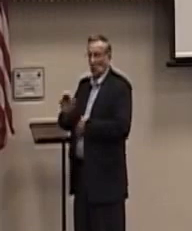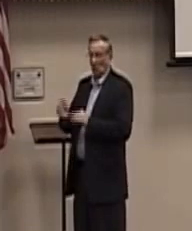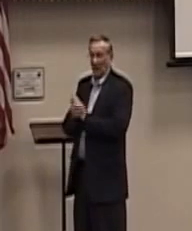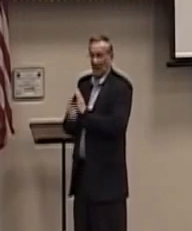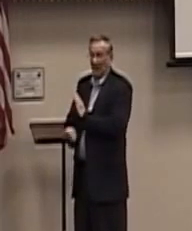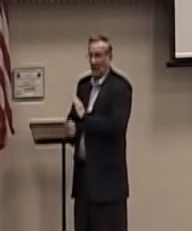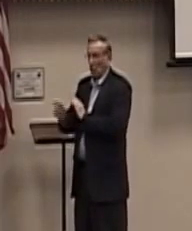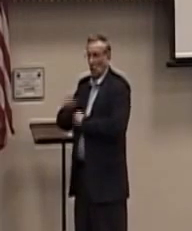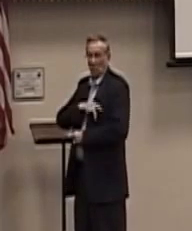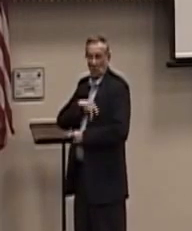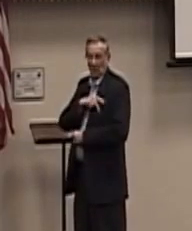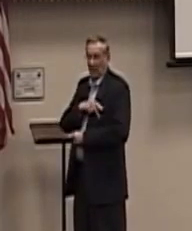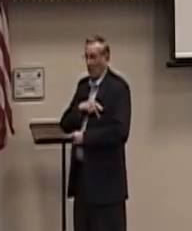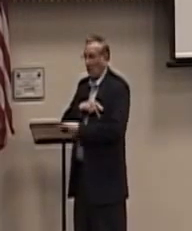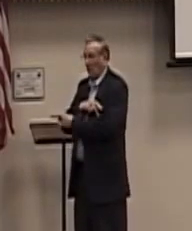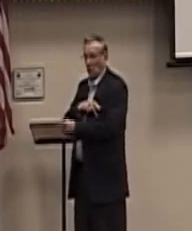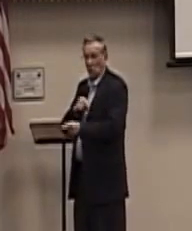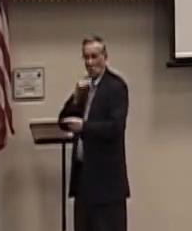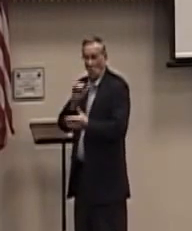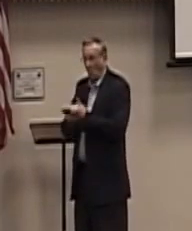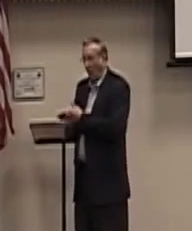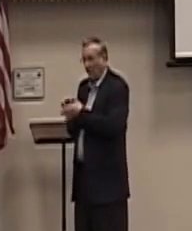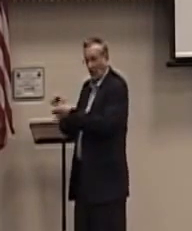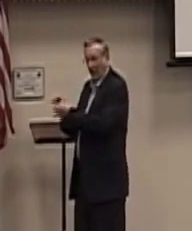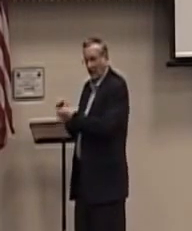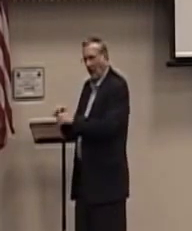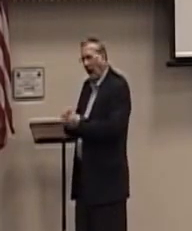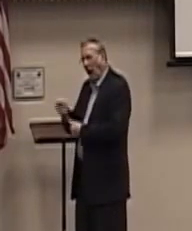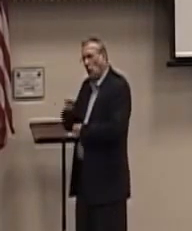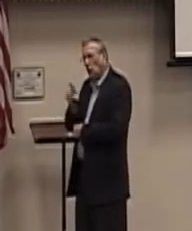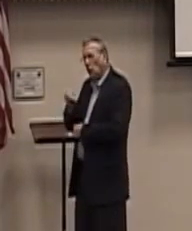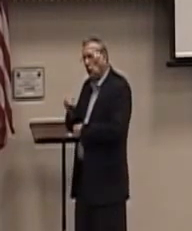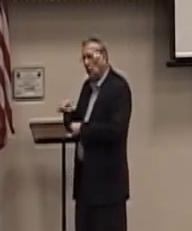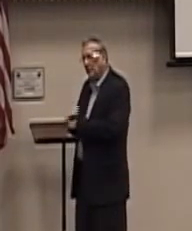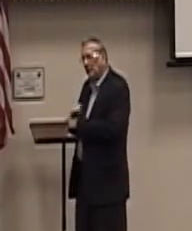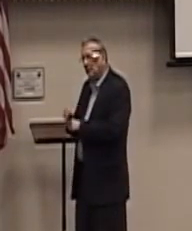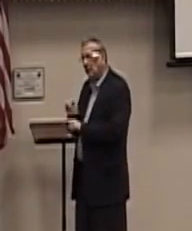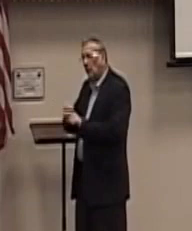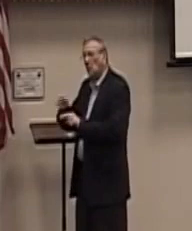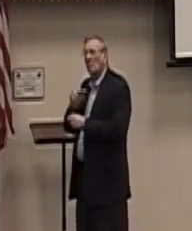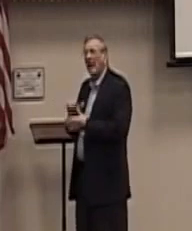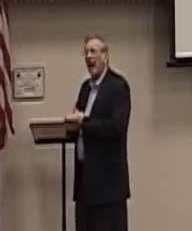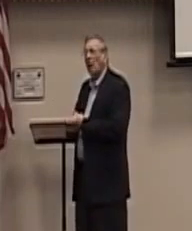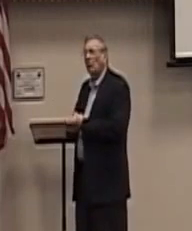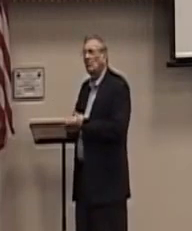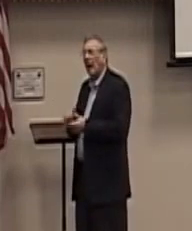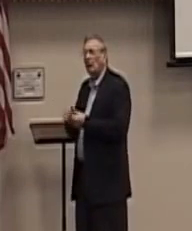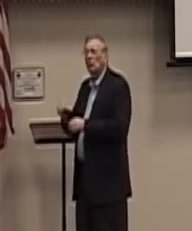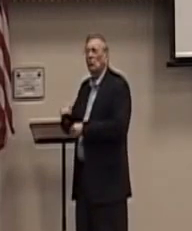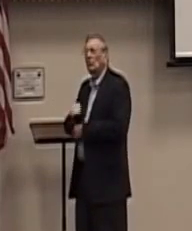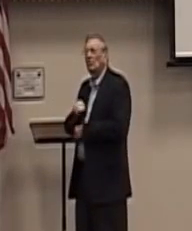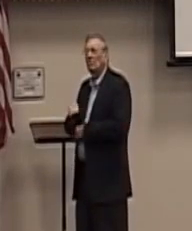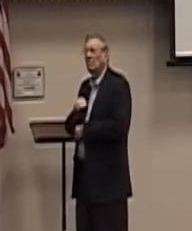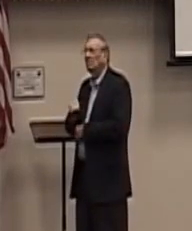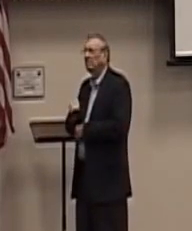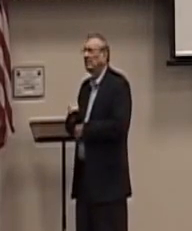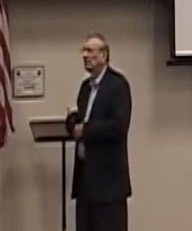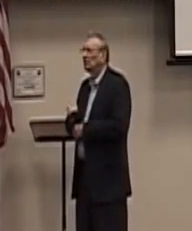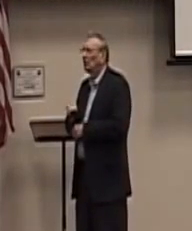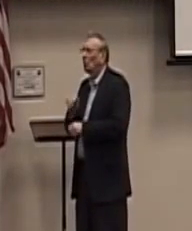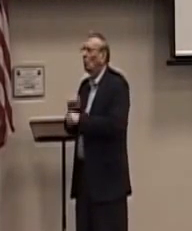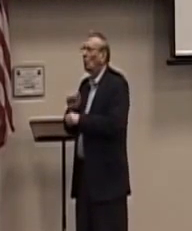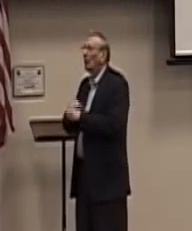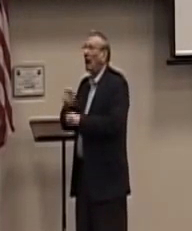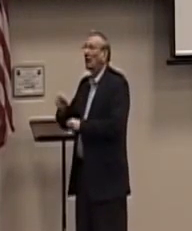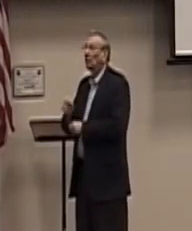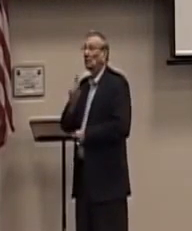your personality, like you and your wife's relationship. How do you do ministry out of your marriage? How do you do ministry and missionary work out of